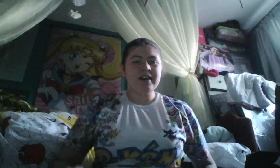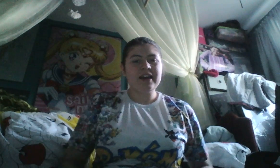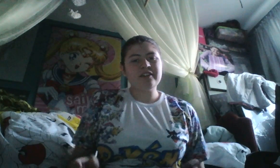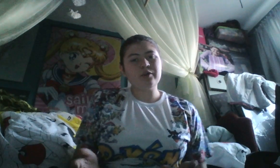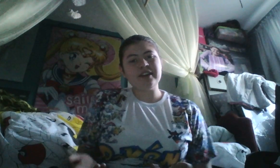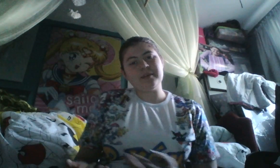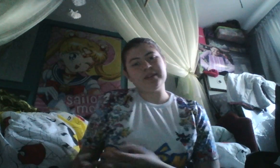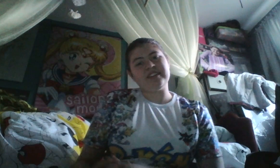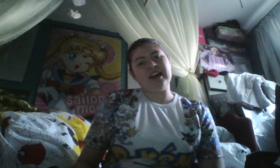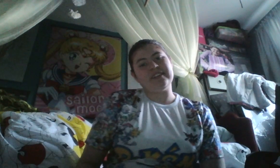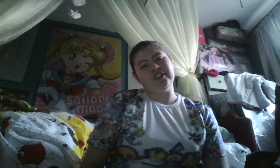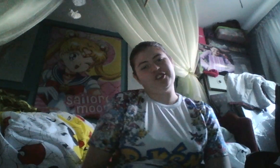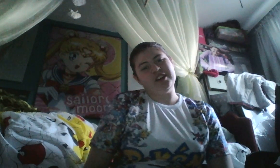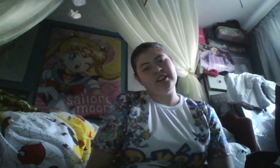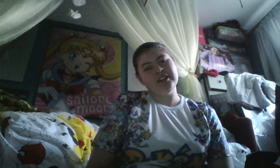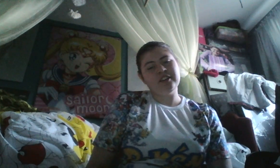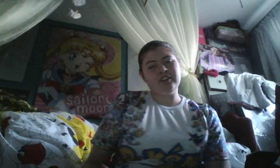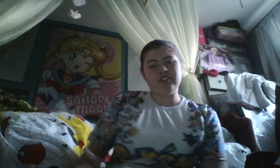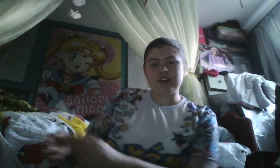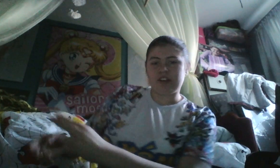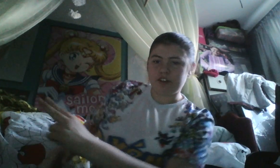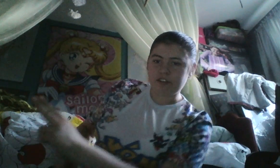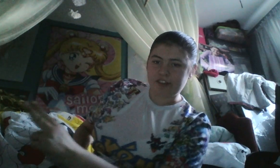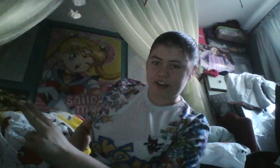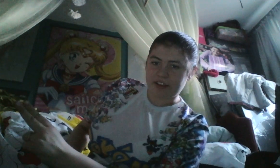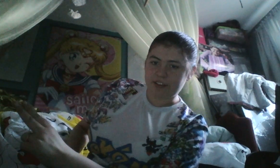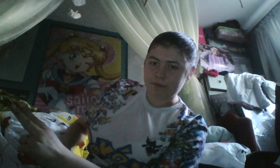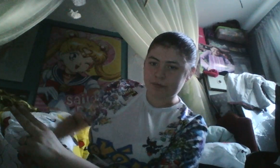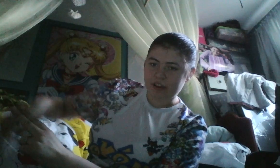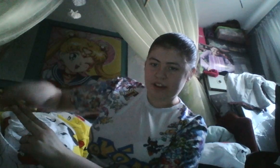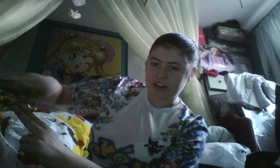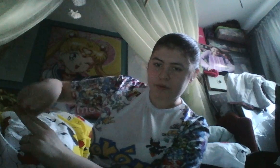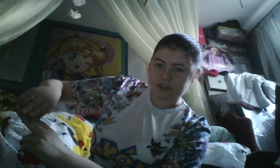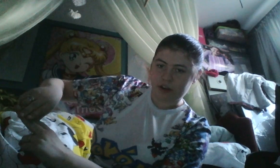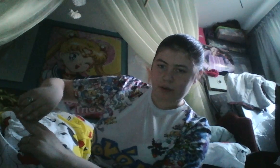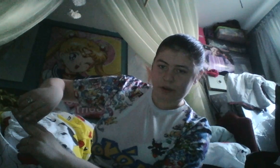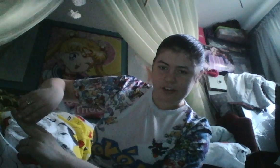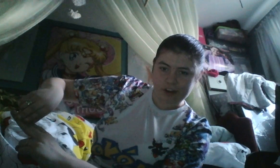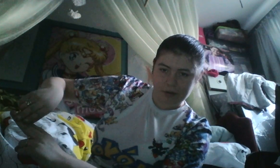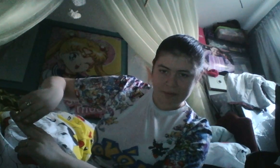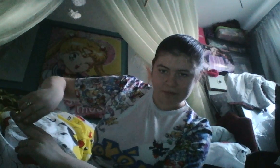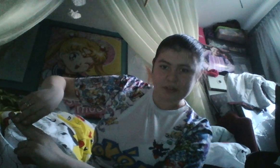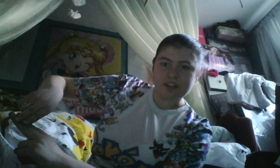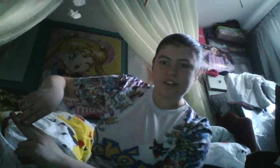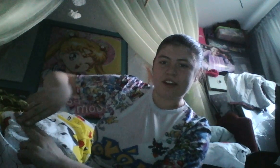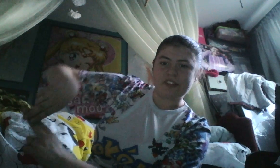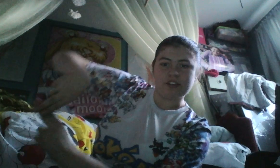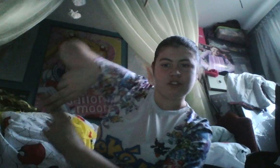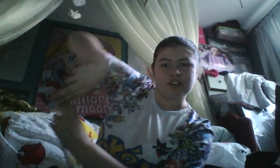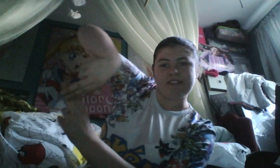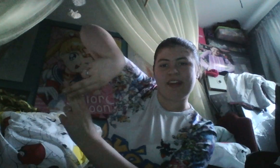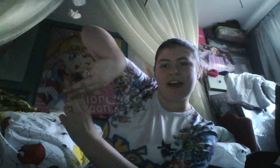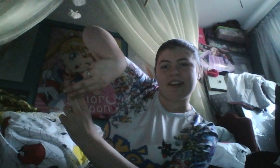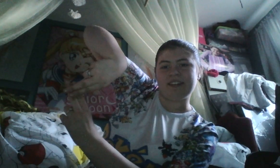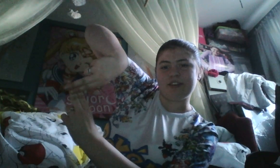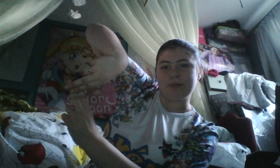It's quite similar to that in the long run. You just take two fingers and then you put 2 on the top. So you have that little drawn F there. See what I mean?